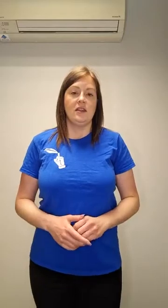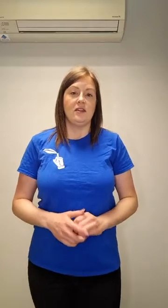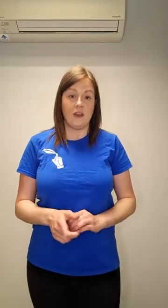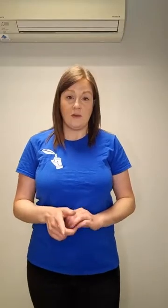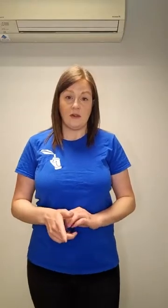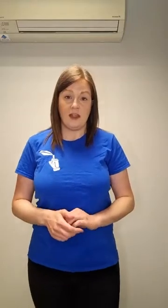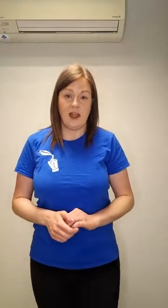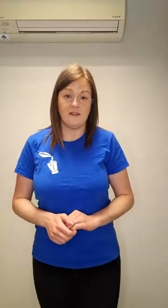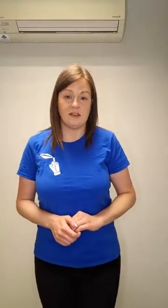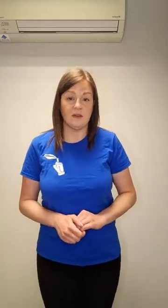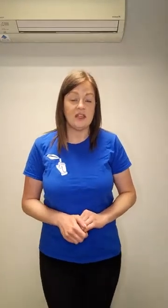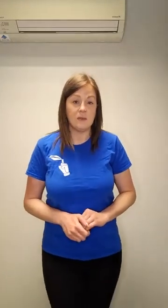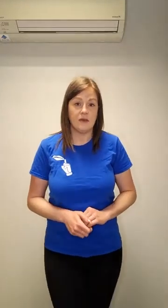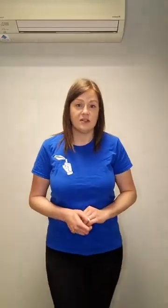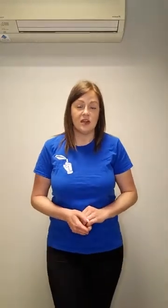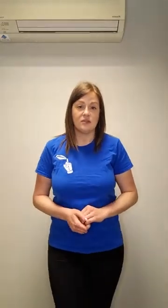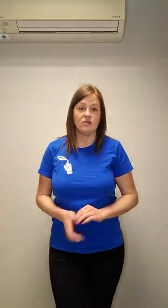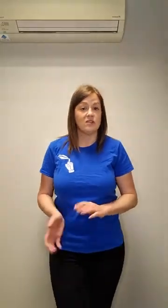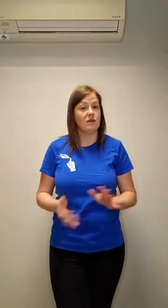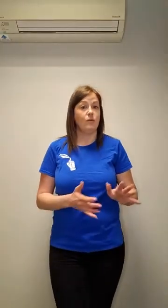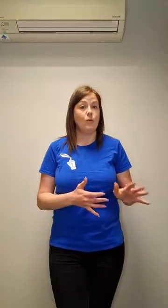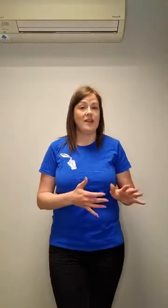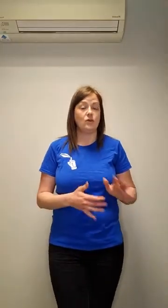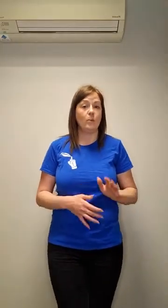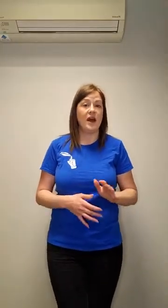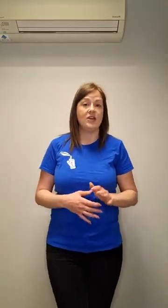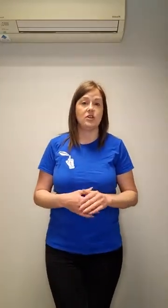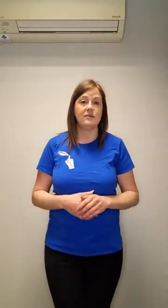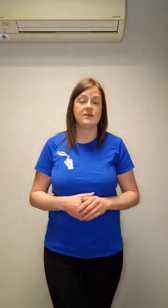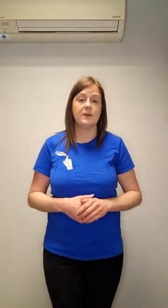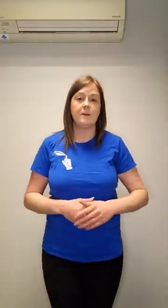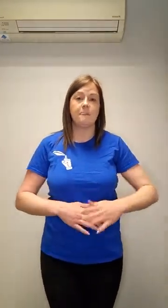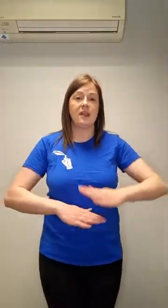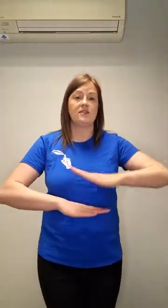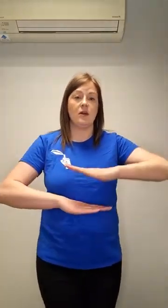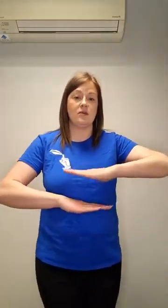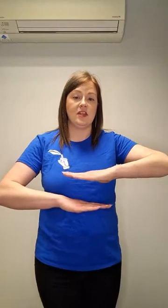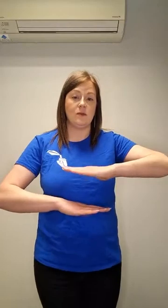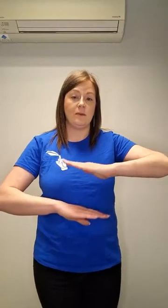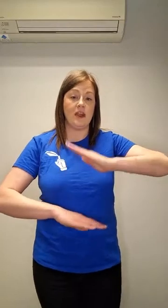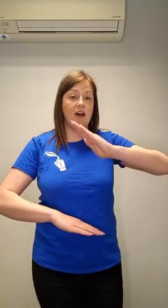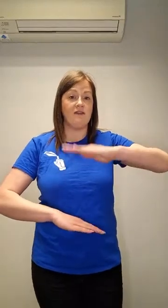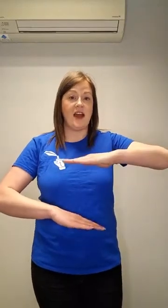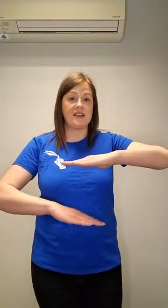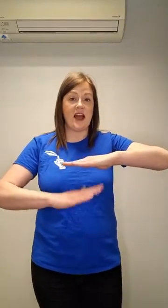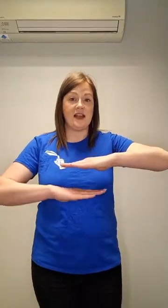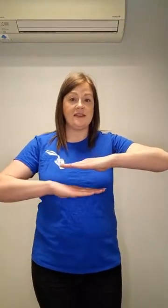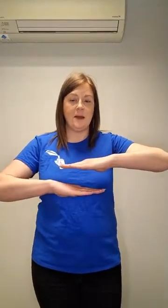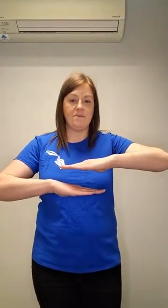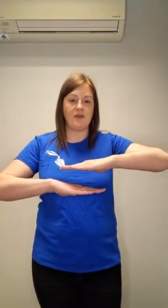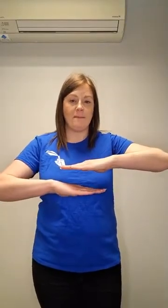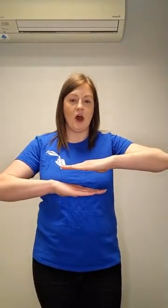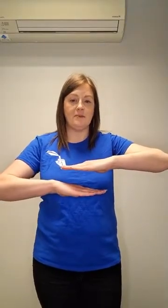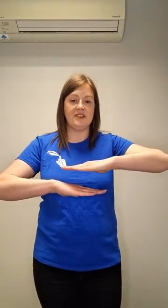The other one that we have that's on this poster is also the sign for wait or patience. So this will be our flat hands, palms